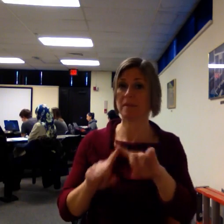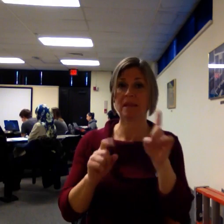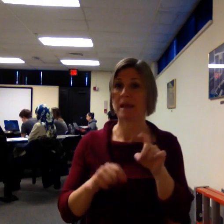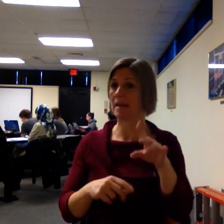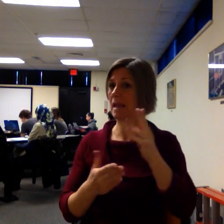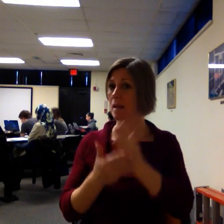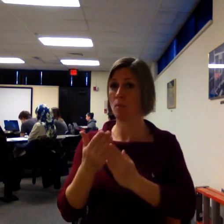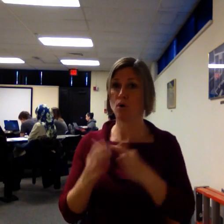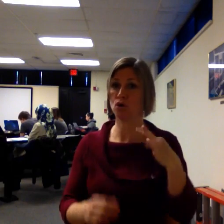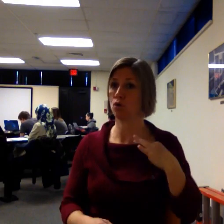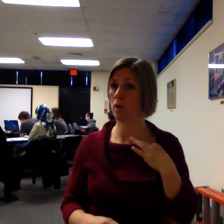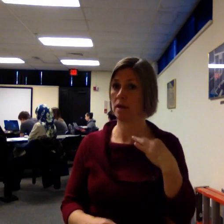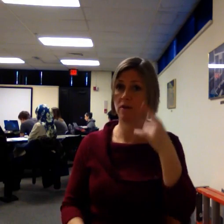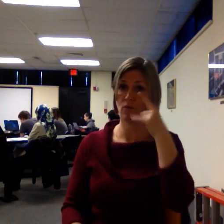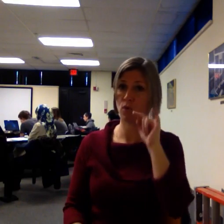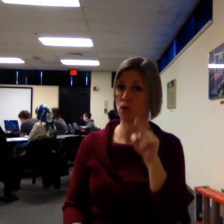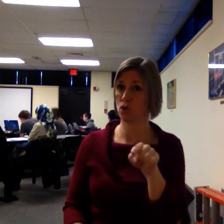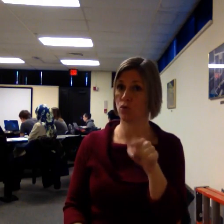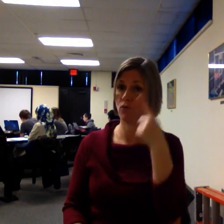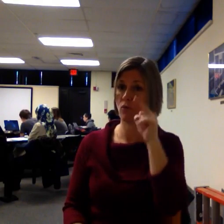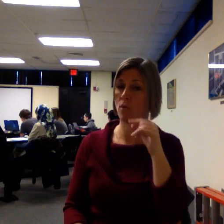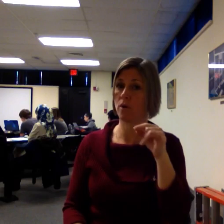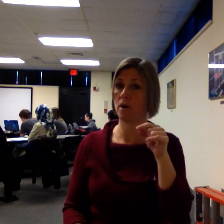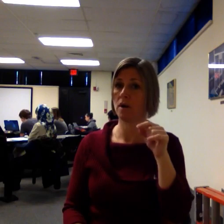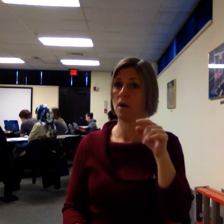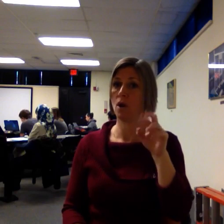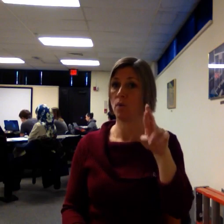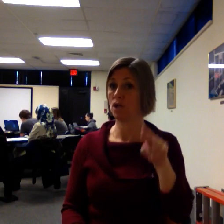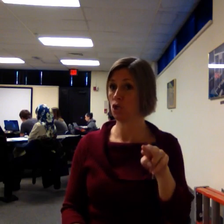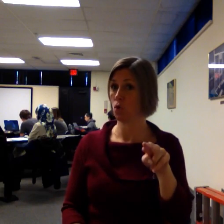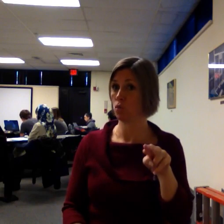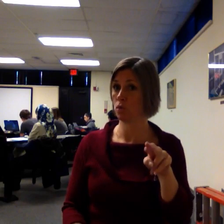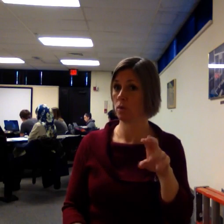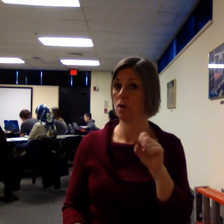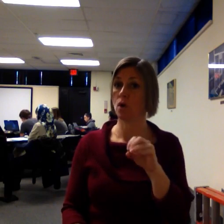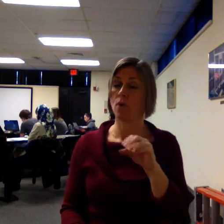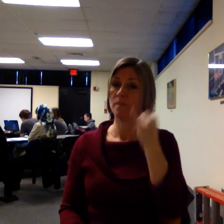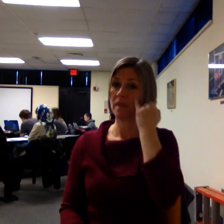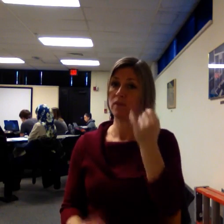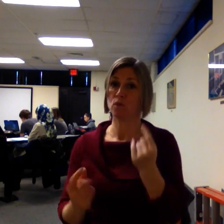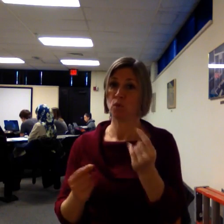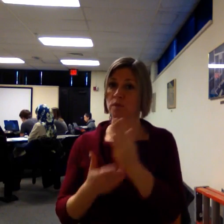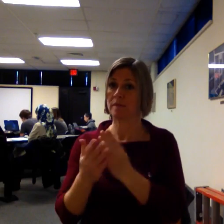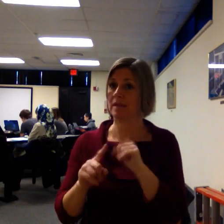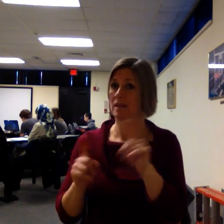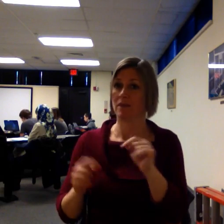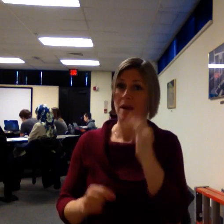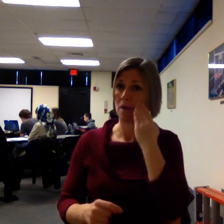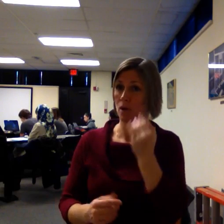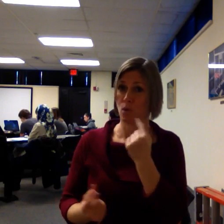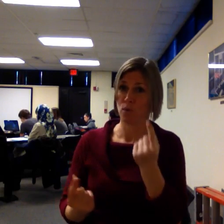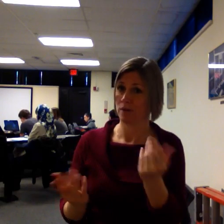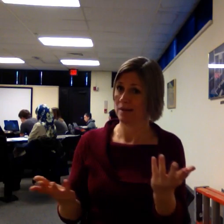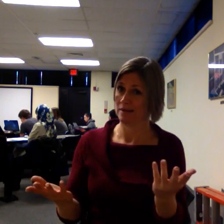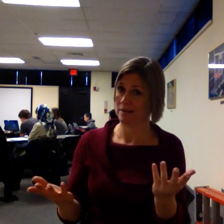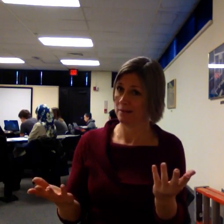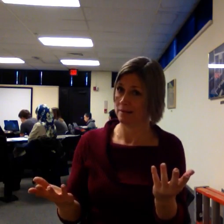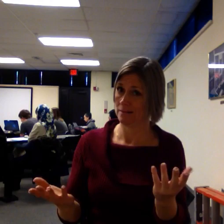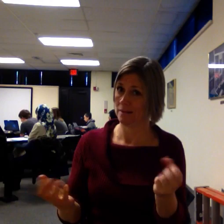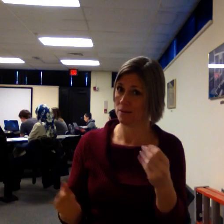regard to the ratios for the industry average. So if you went off and did something different, I won't know what you were doing. Okay, but don't hand in